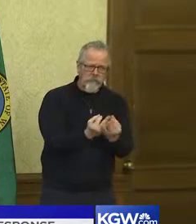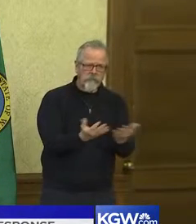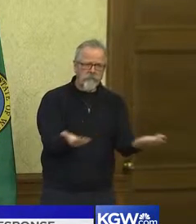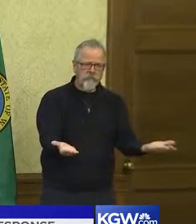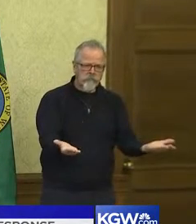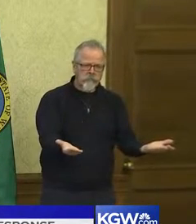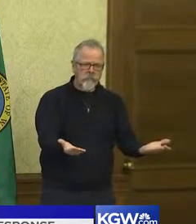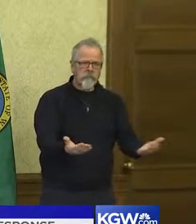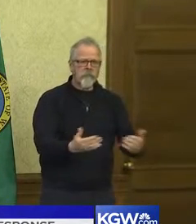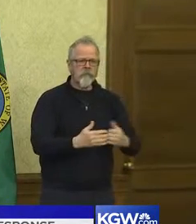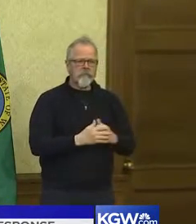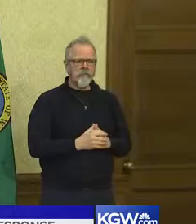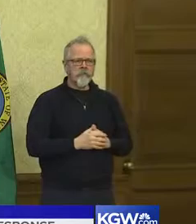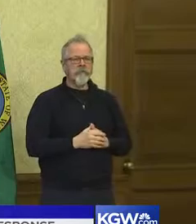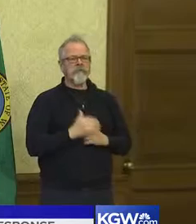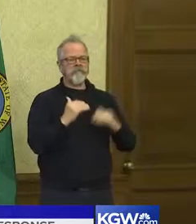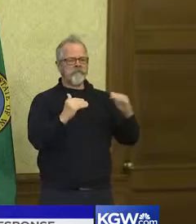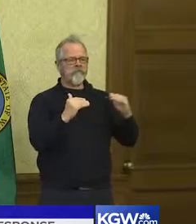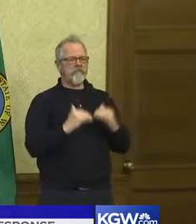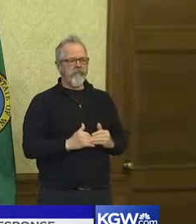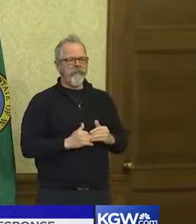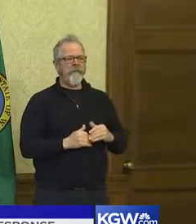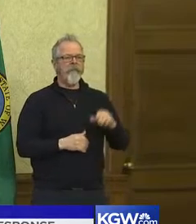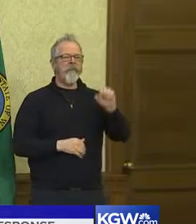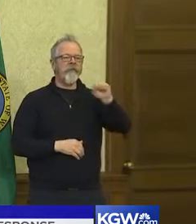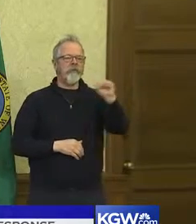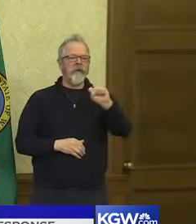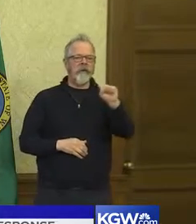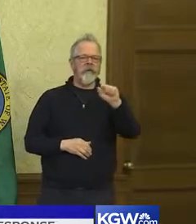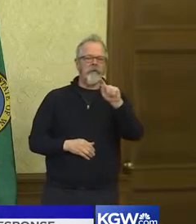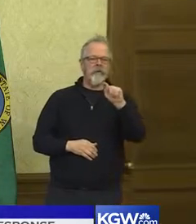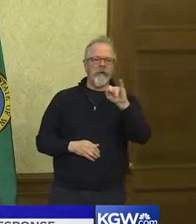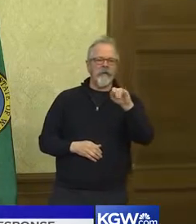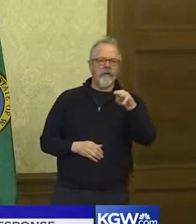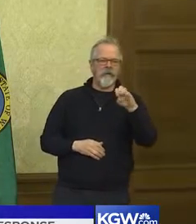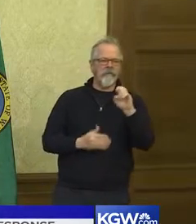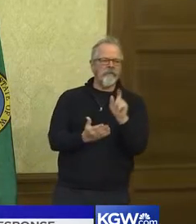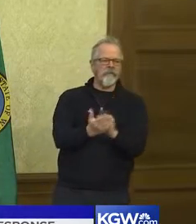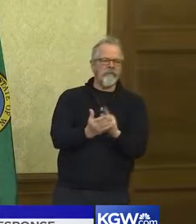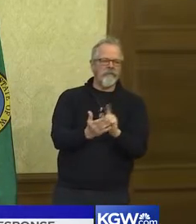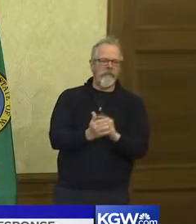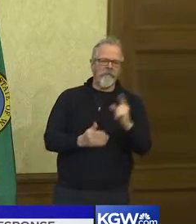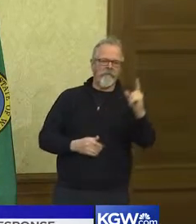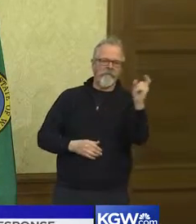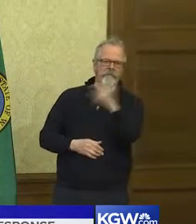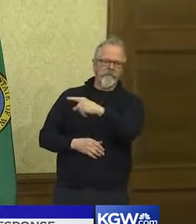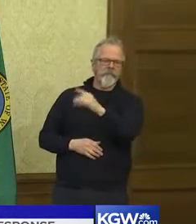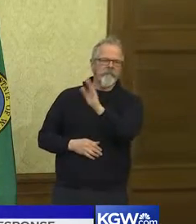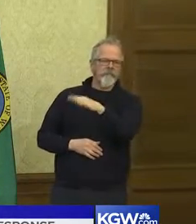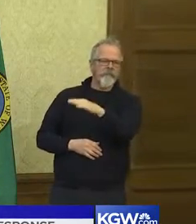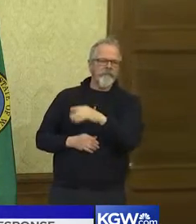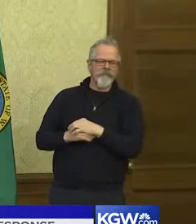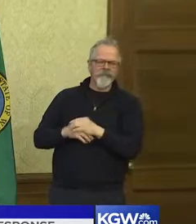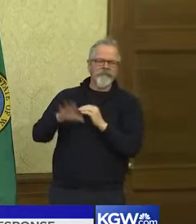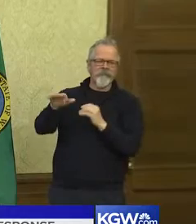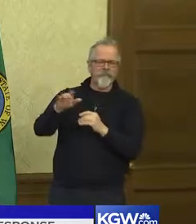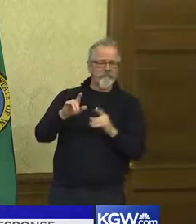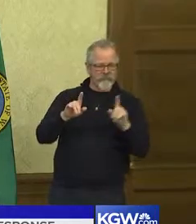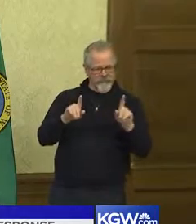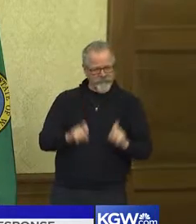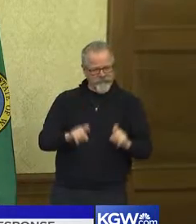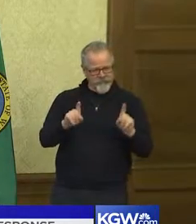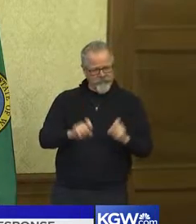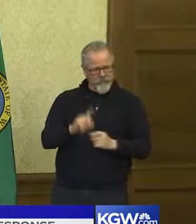the federal government do as far as testing supplies, other than, I mean, is it only